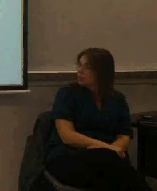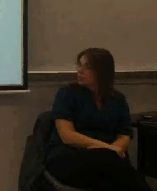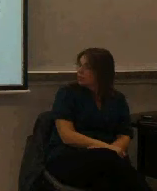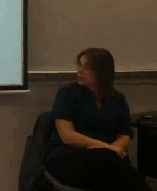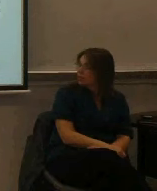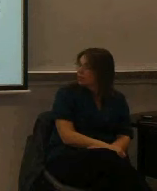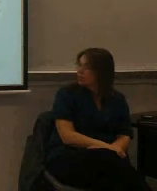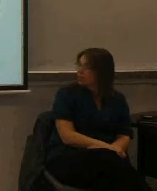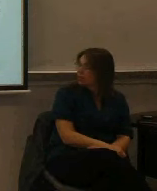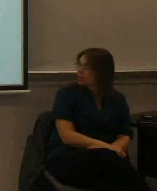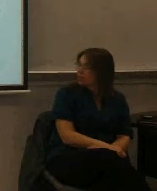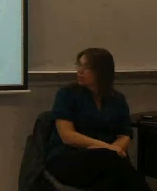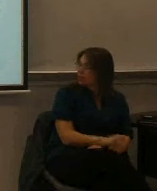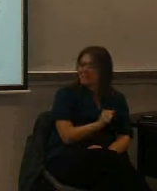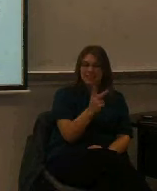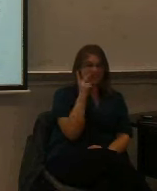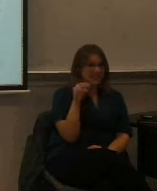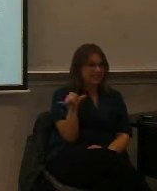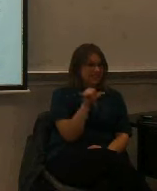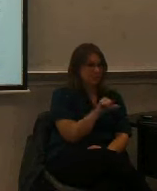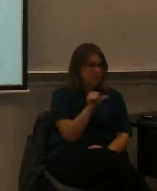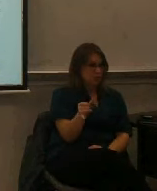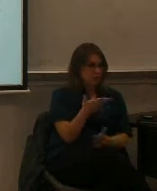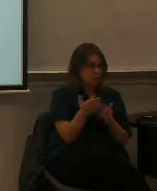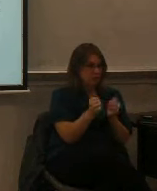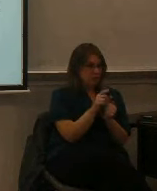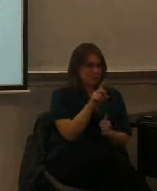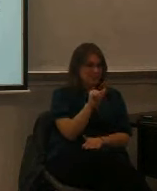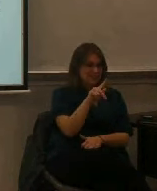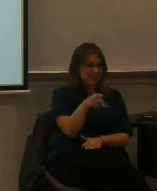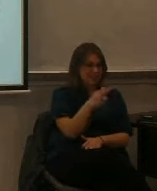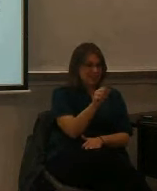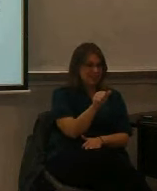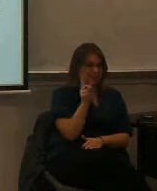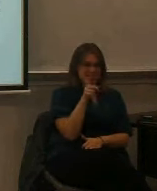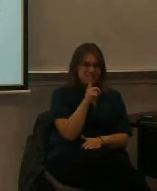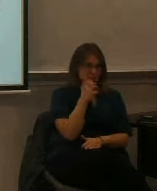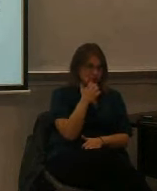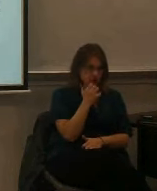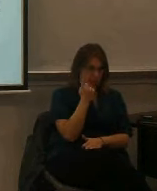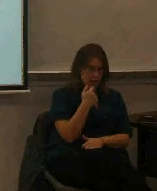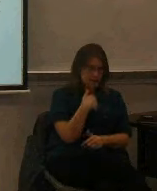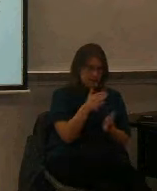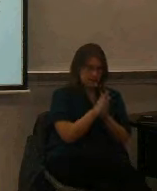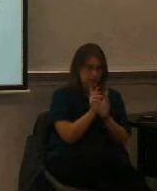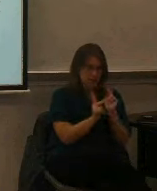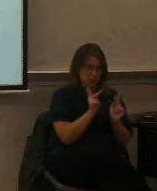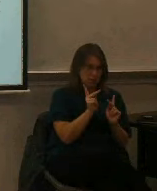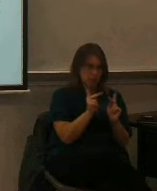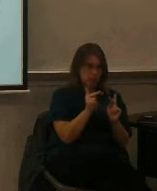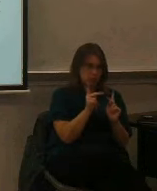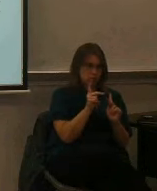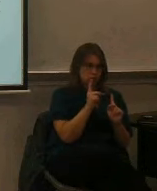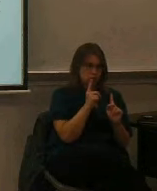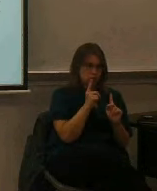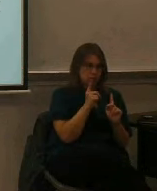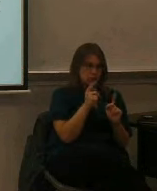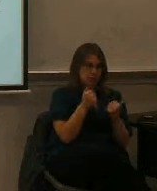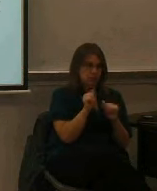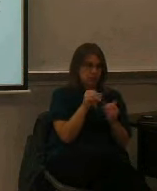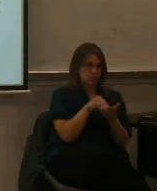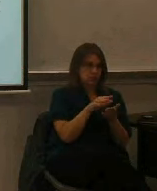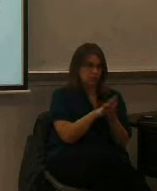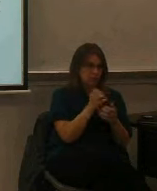Okay, we can see a similar thing with Daphnia. And this is a common one that I ask people to reproduce on